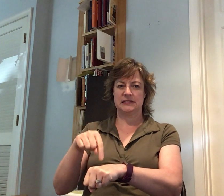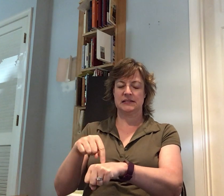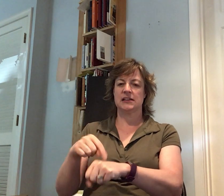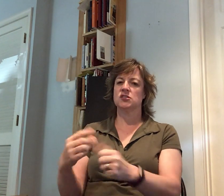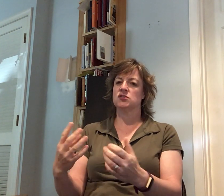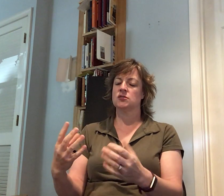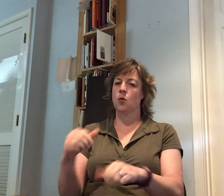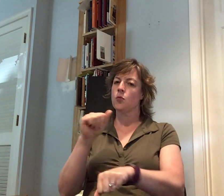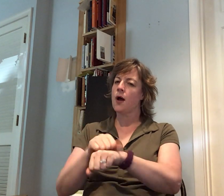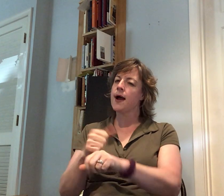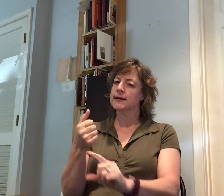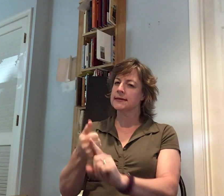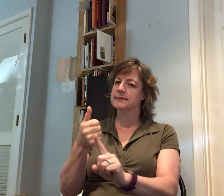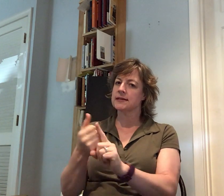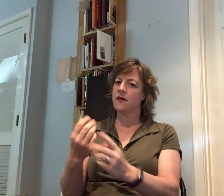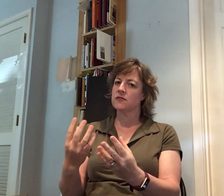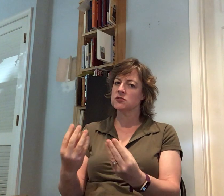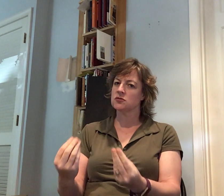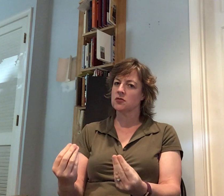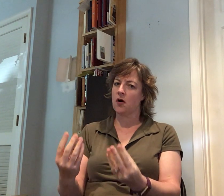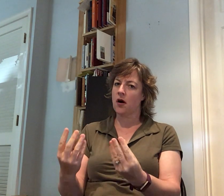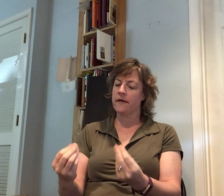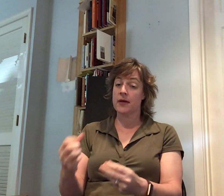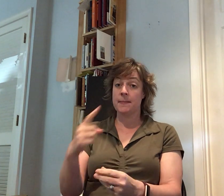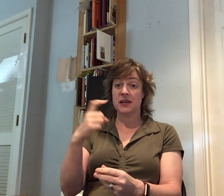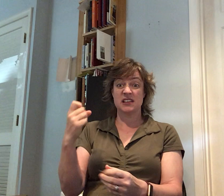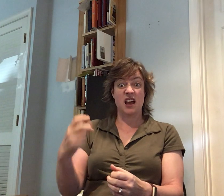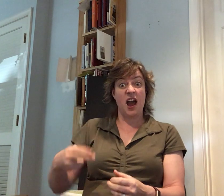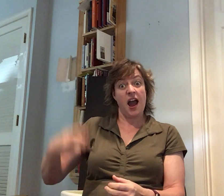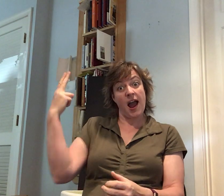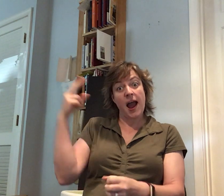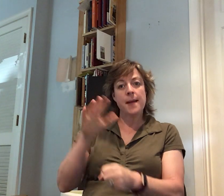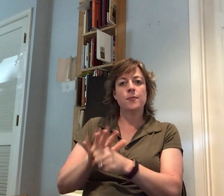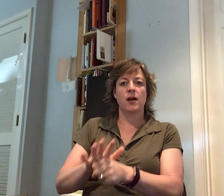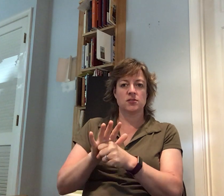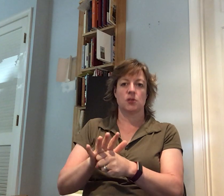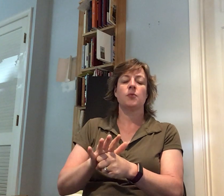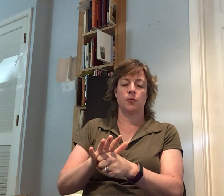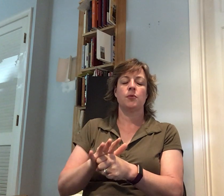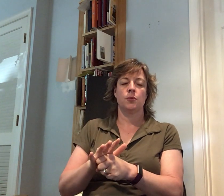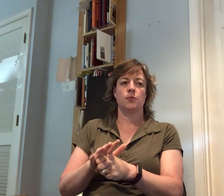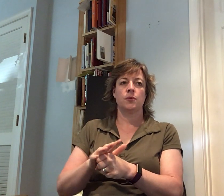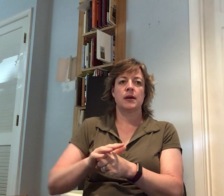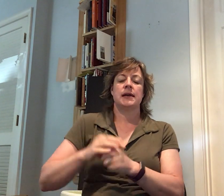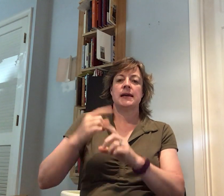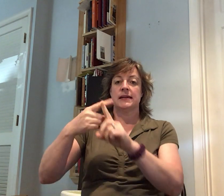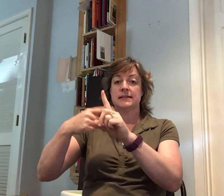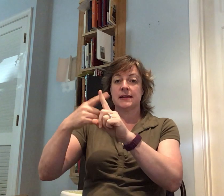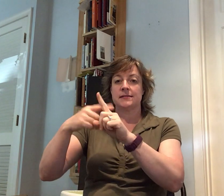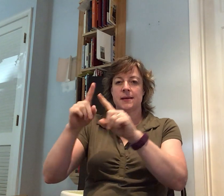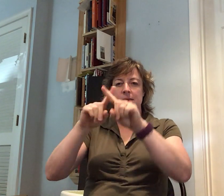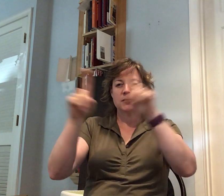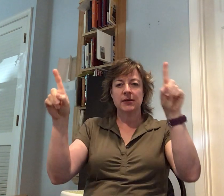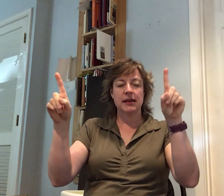due to high pressure and high temperatures. Differences in temperature between the inner and outer parts of